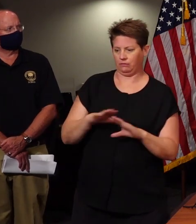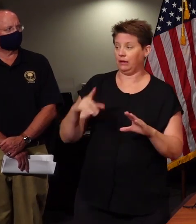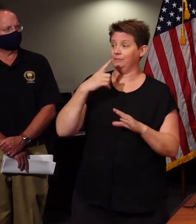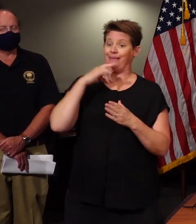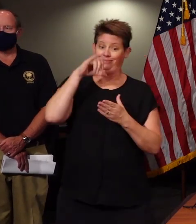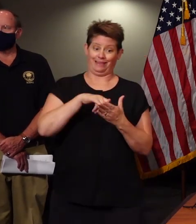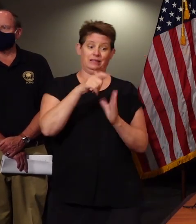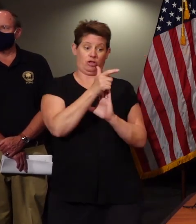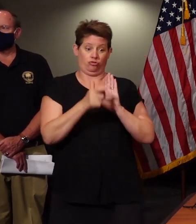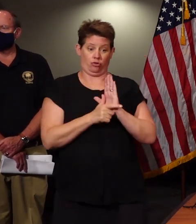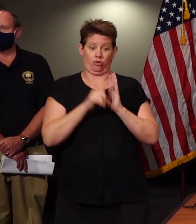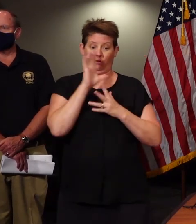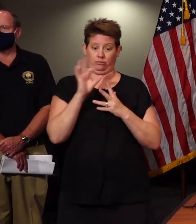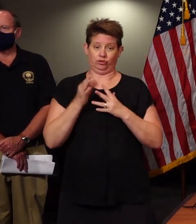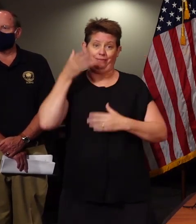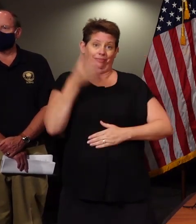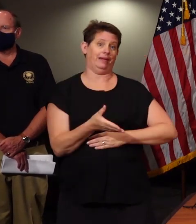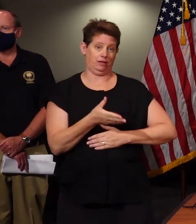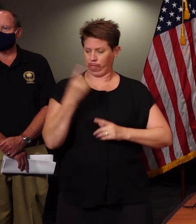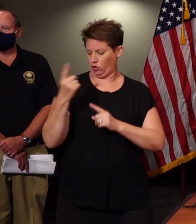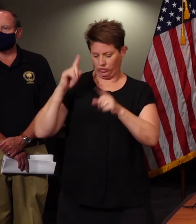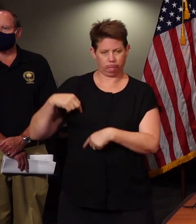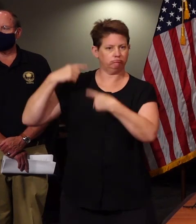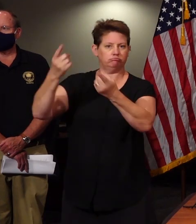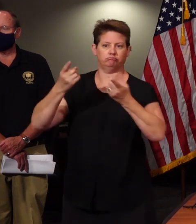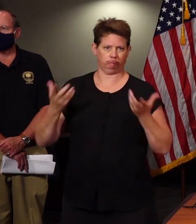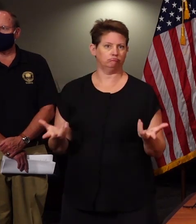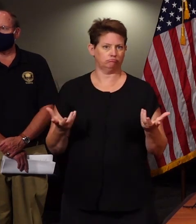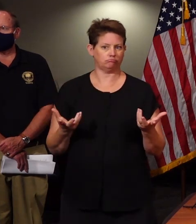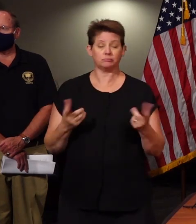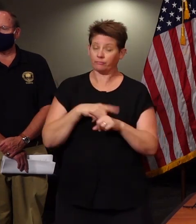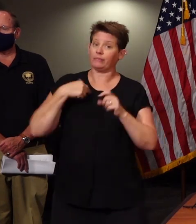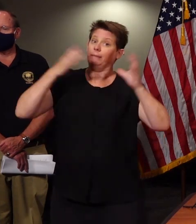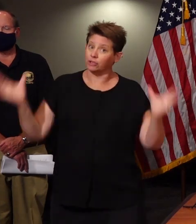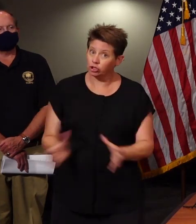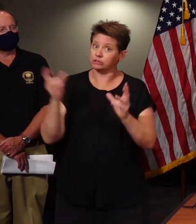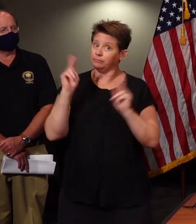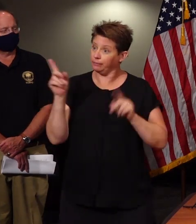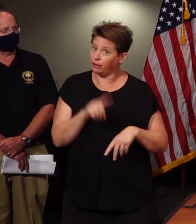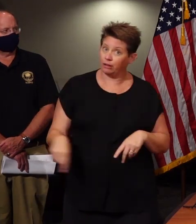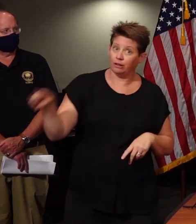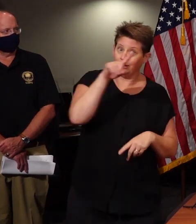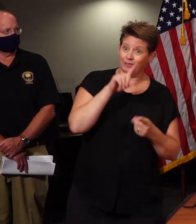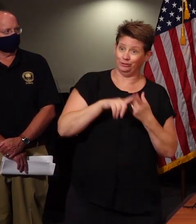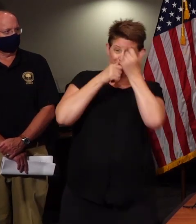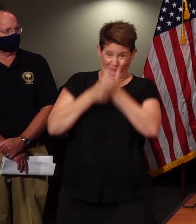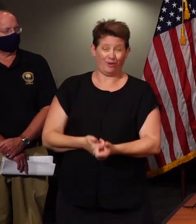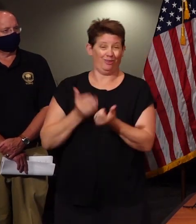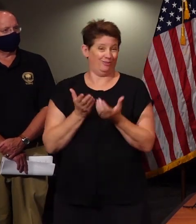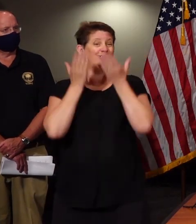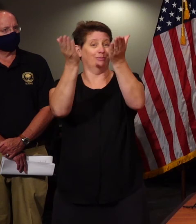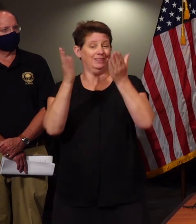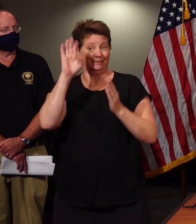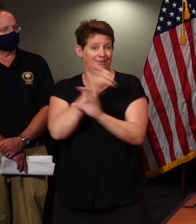law. It exists at law, always has. But I'm encouraging everybody to follow the recommendations